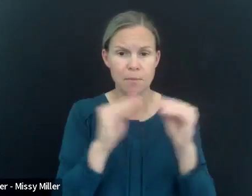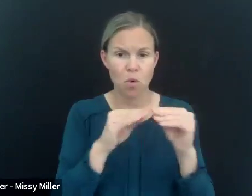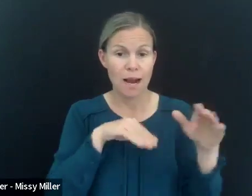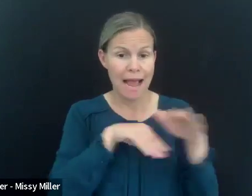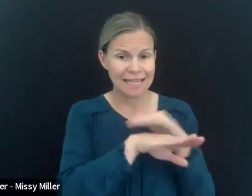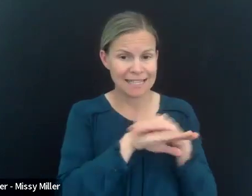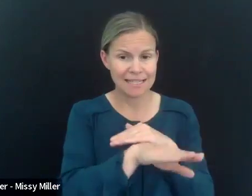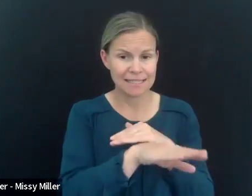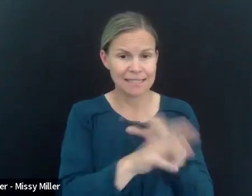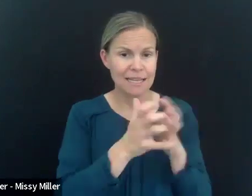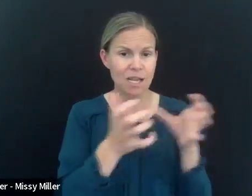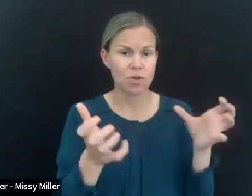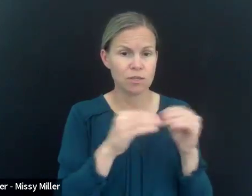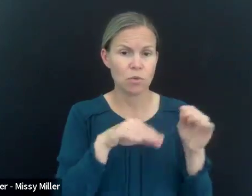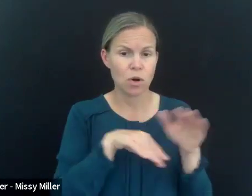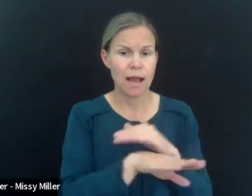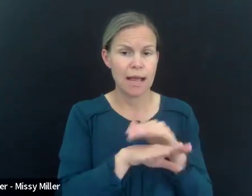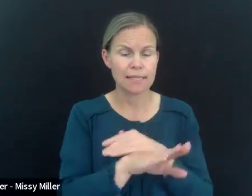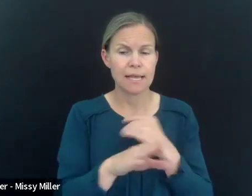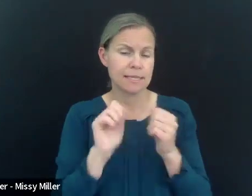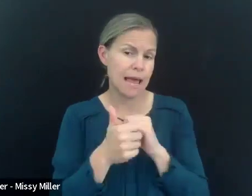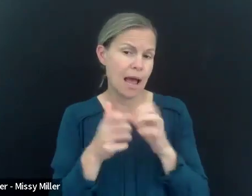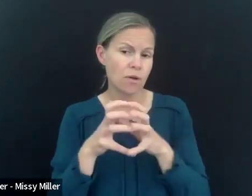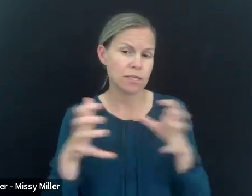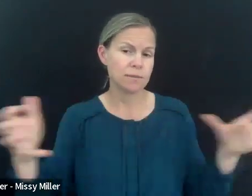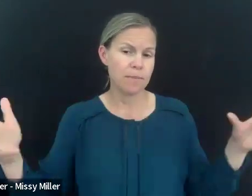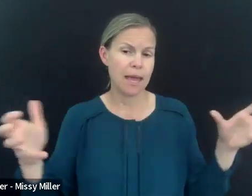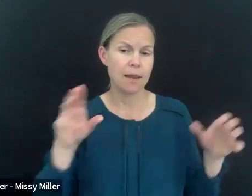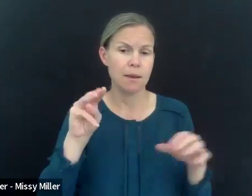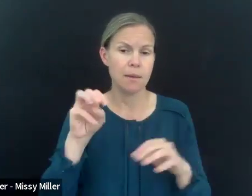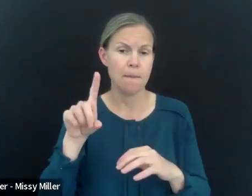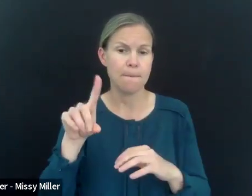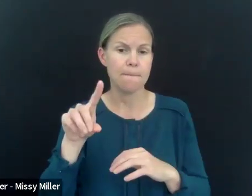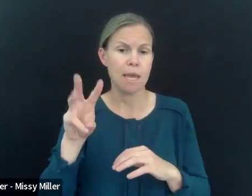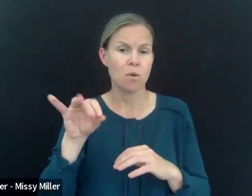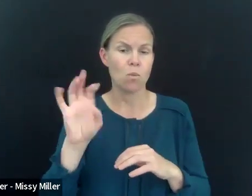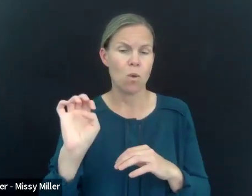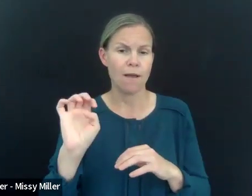increased access to birth centers by expanding midwifery licensure